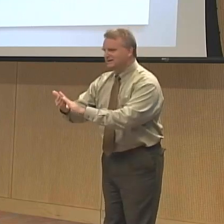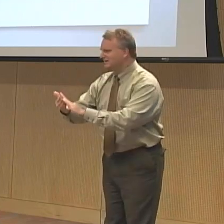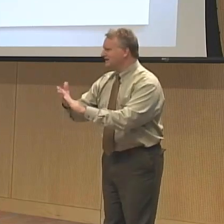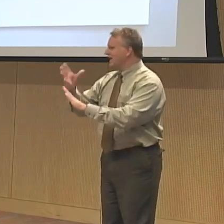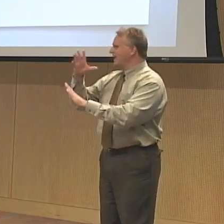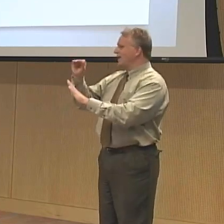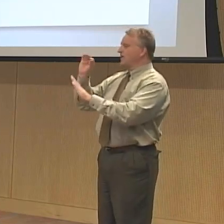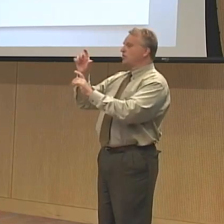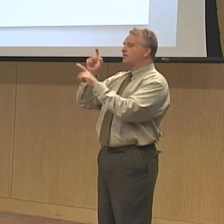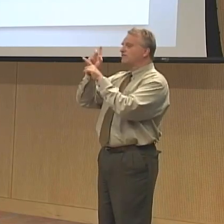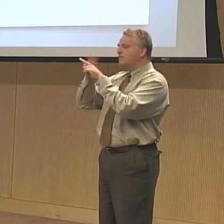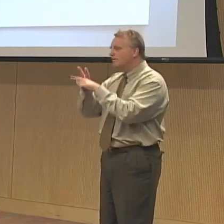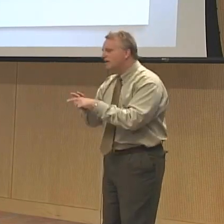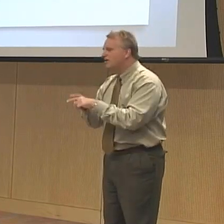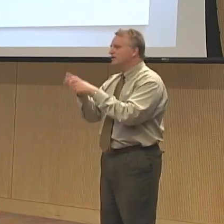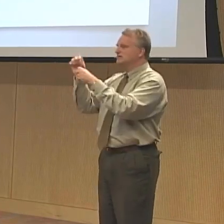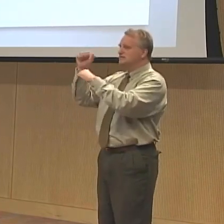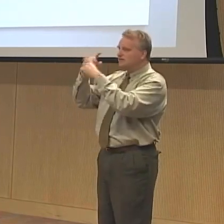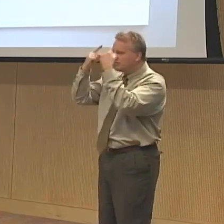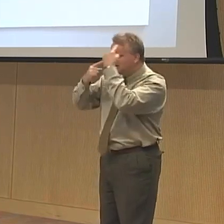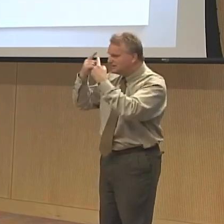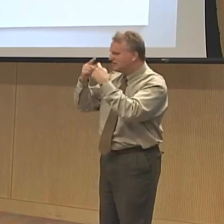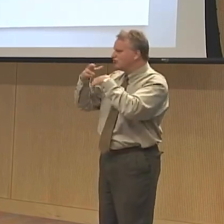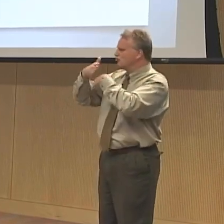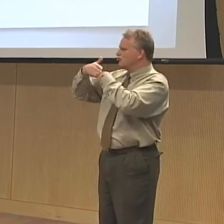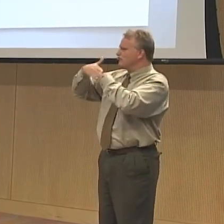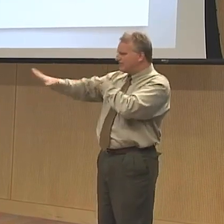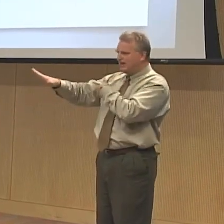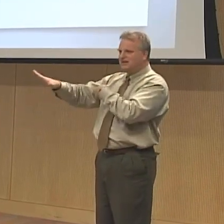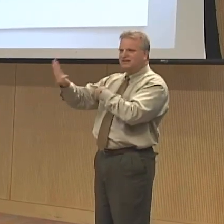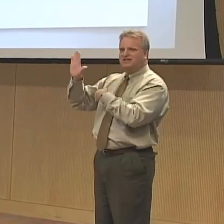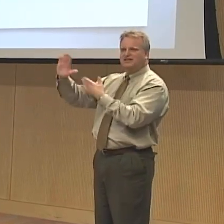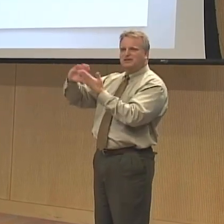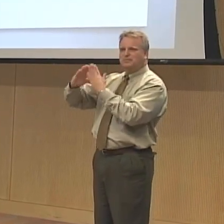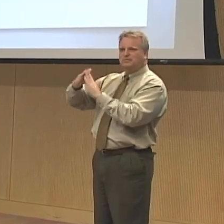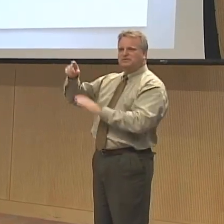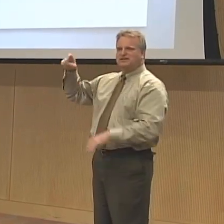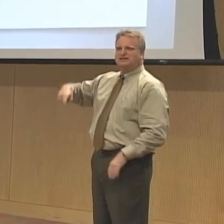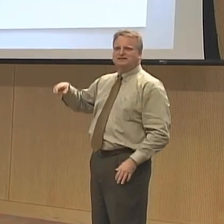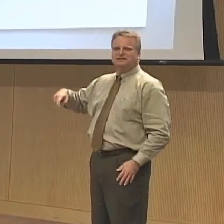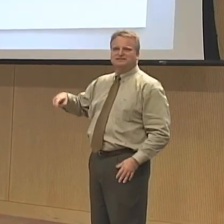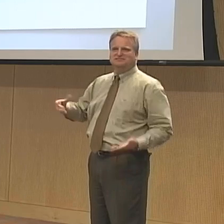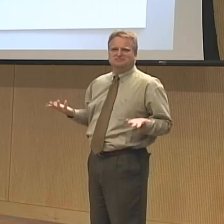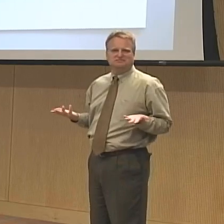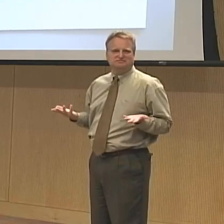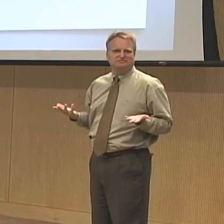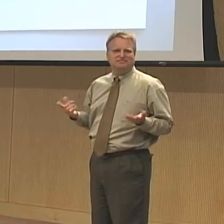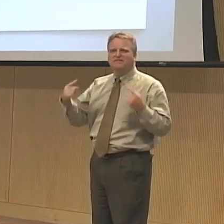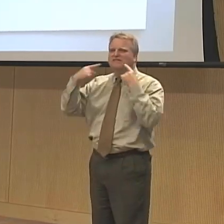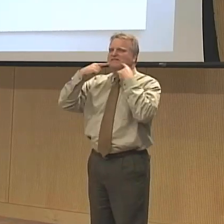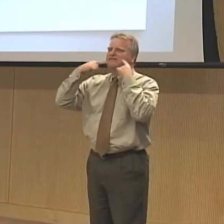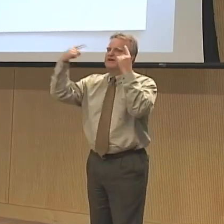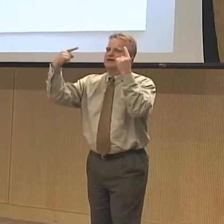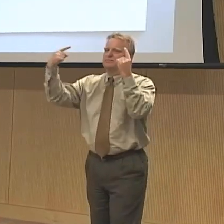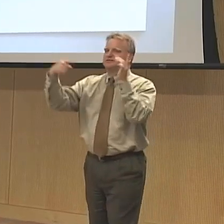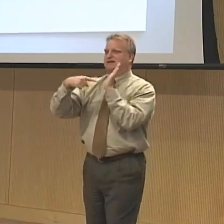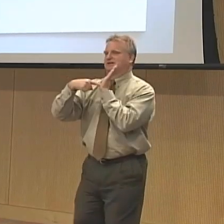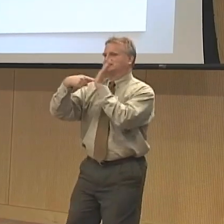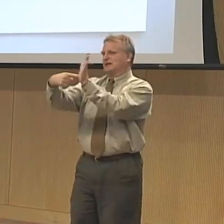certain community. The vocabulary, the thinking reflects the community's needs. A famous